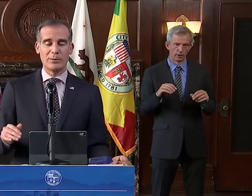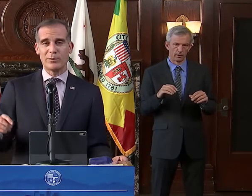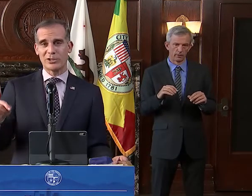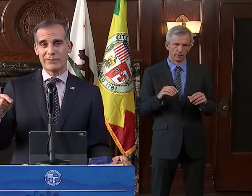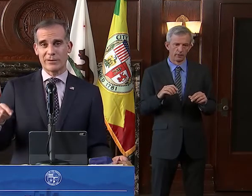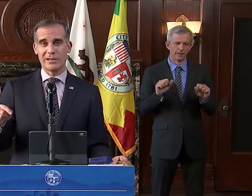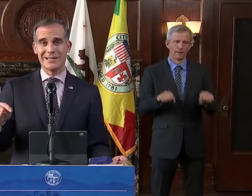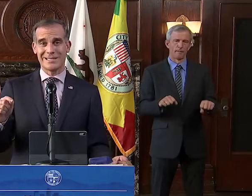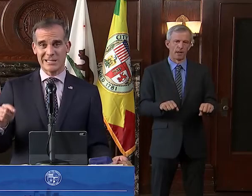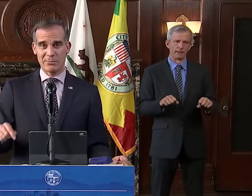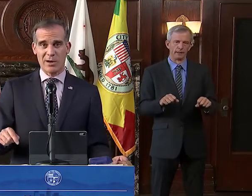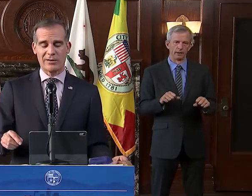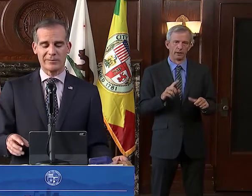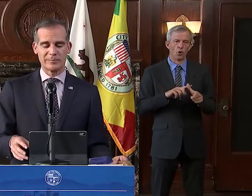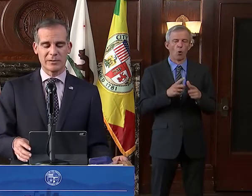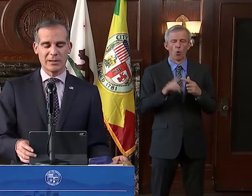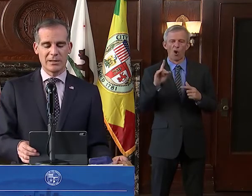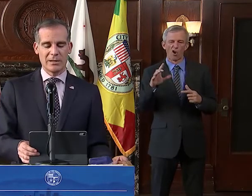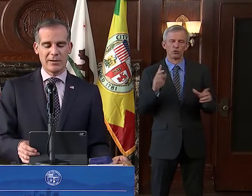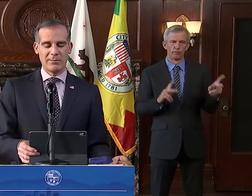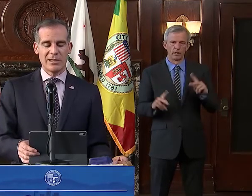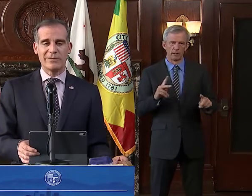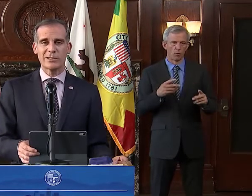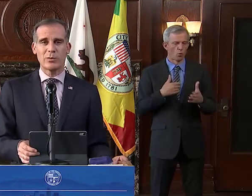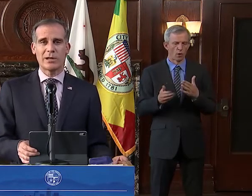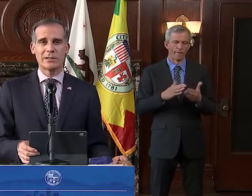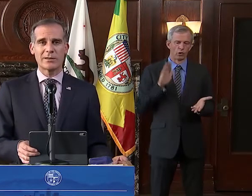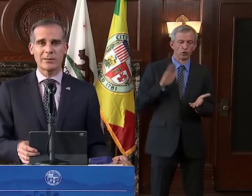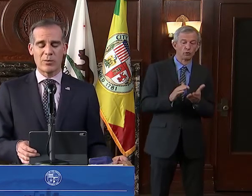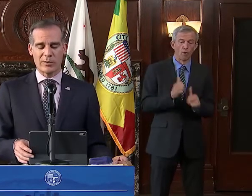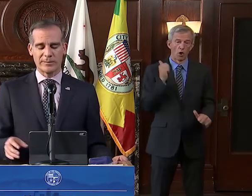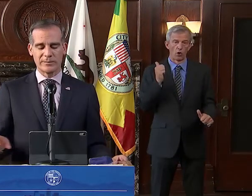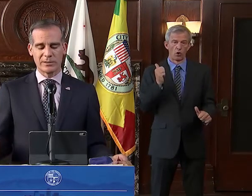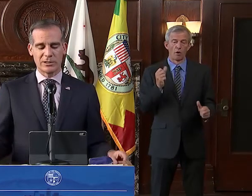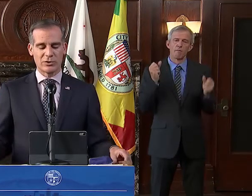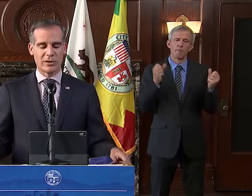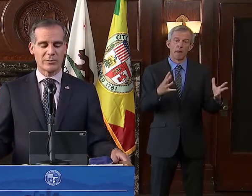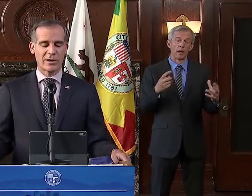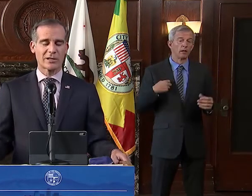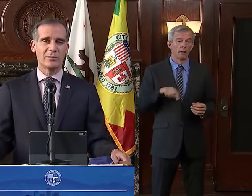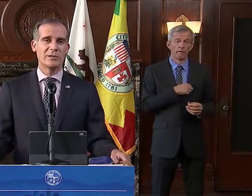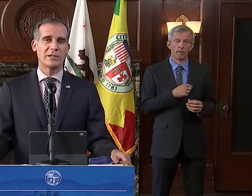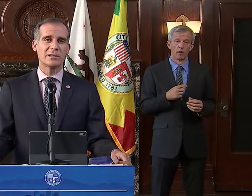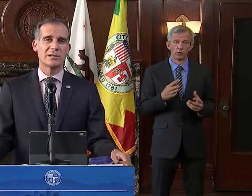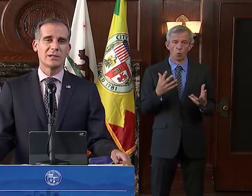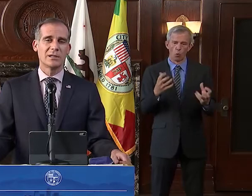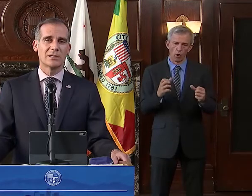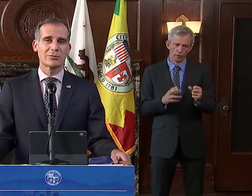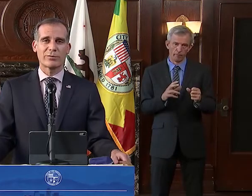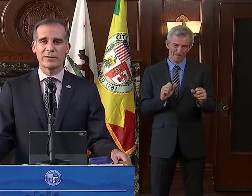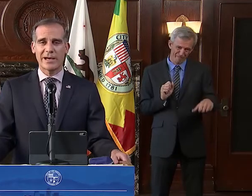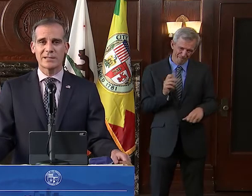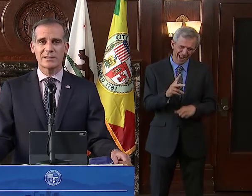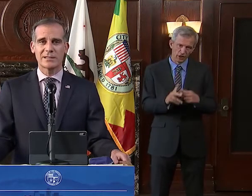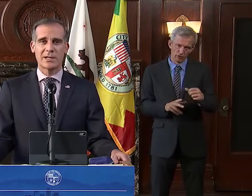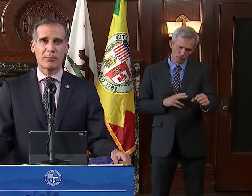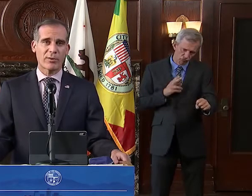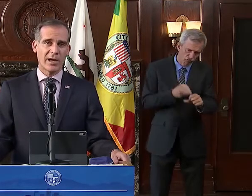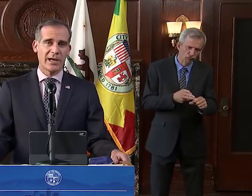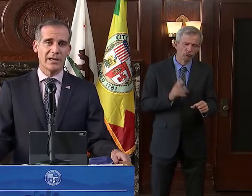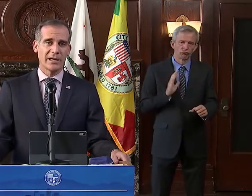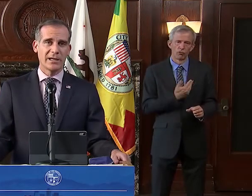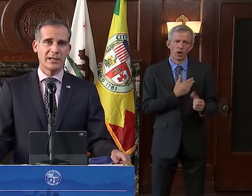100 people, whichever is smaller. Many of us want nothing more than to join with our communities, to reflect,